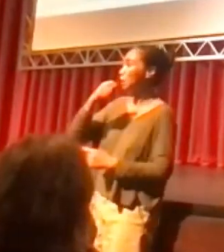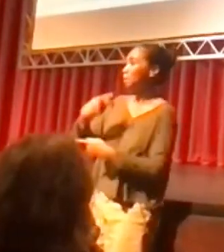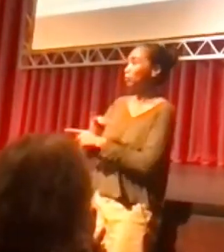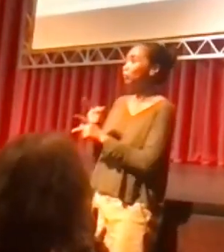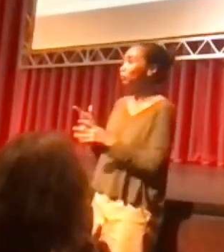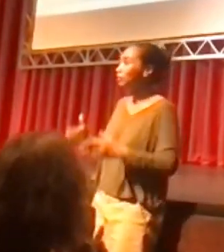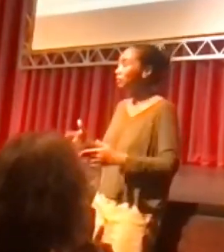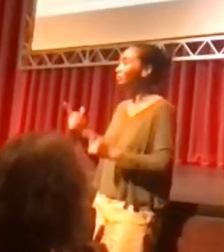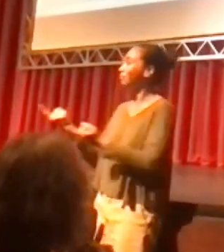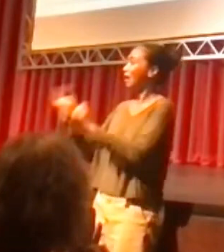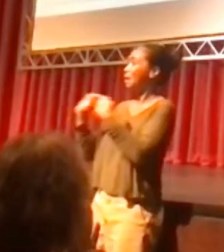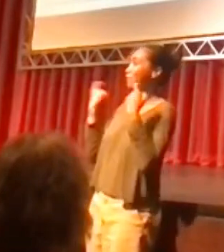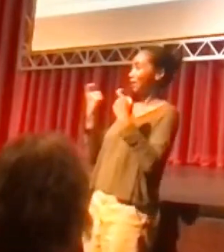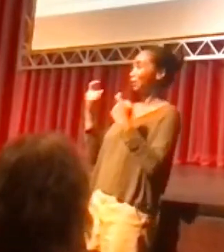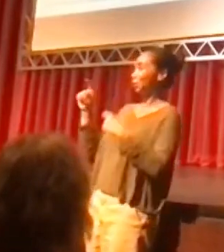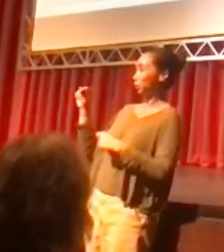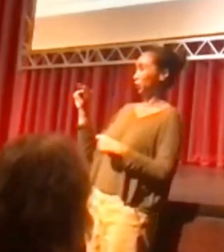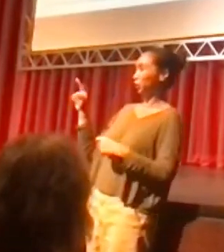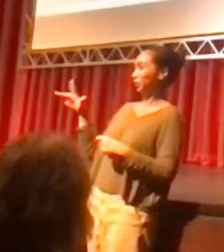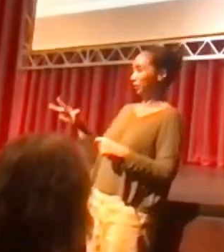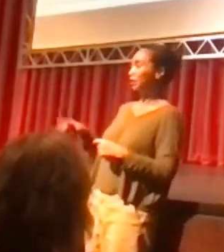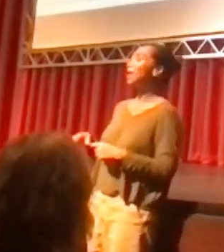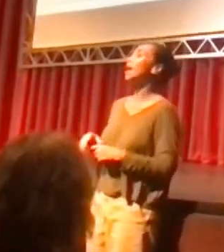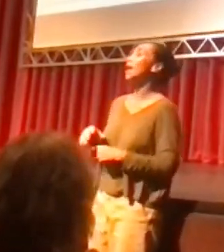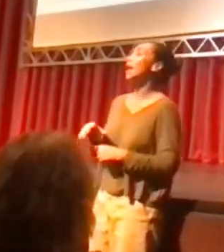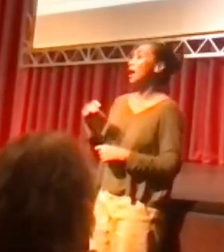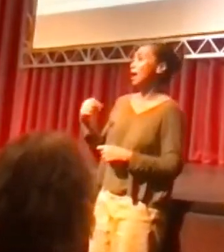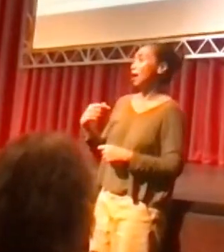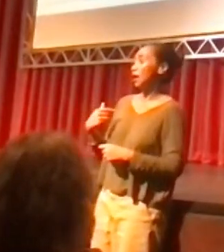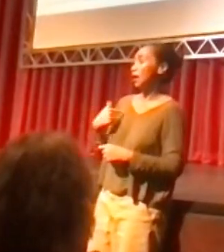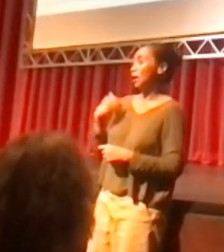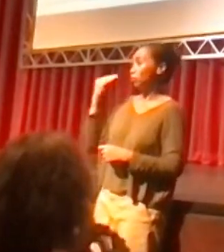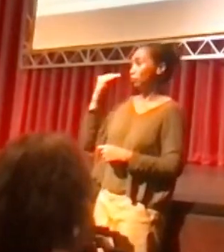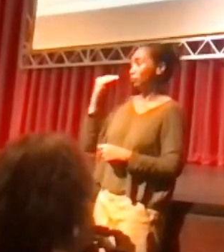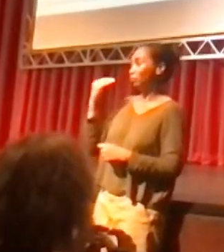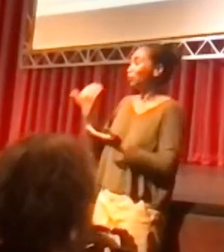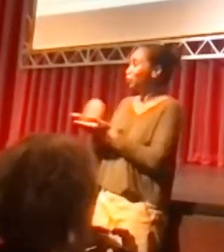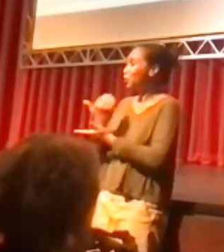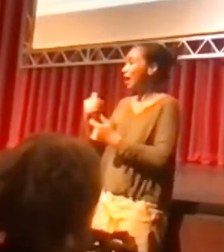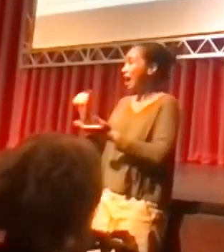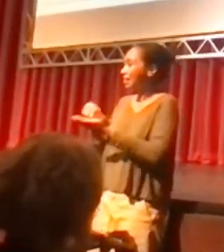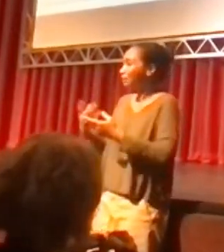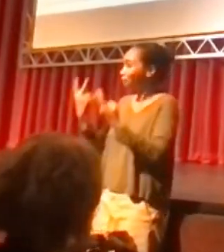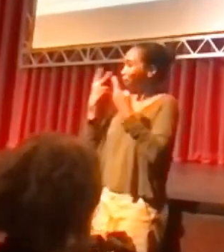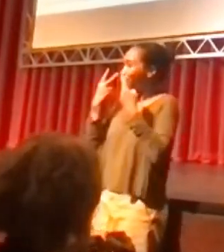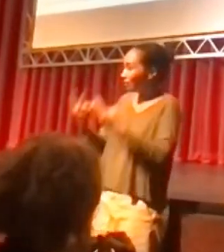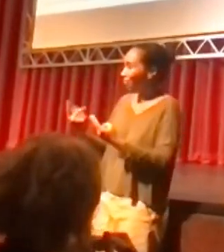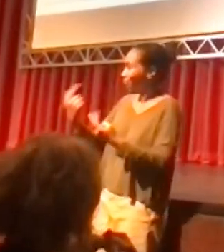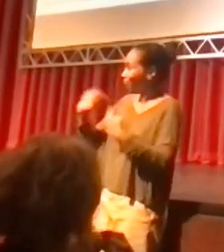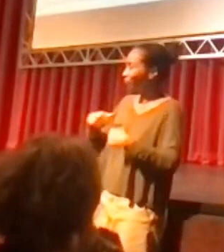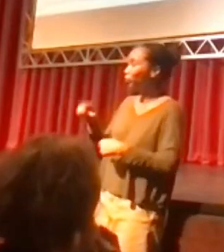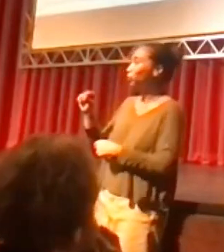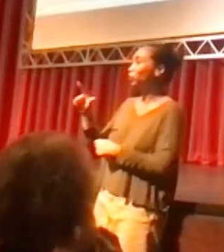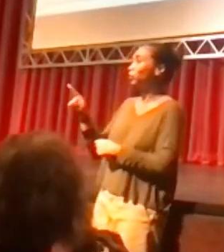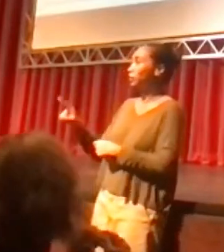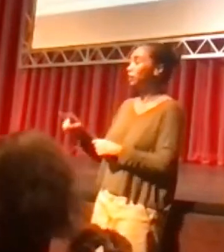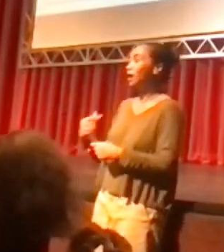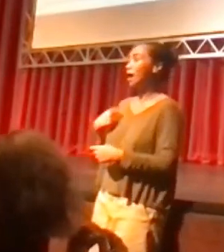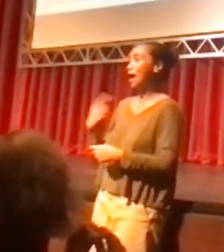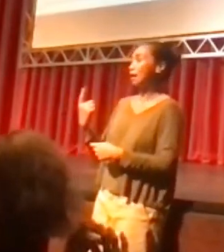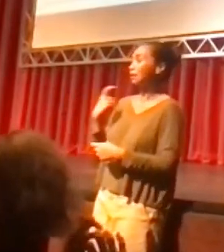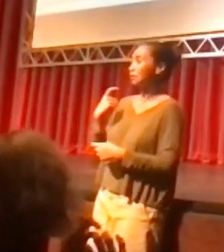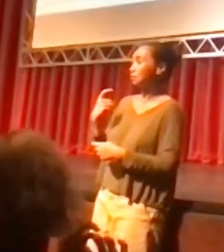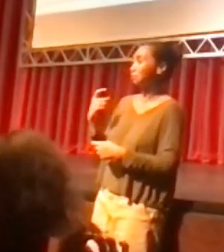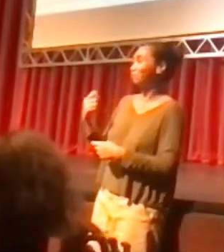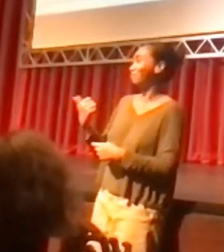Kiamai Festival in 2023 and an Ainu artist visiting us in 2021. I was asked